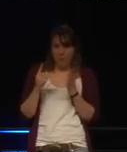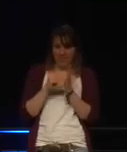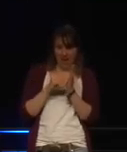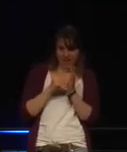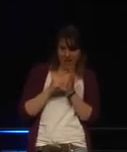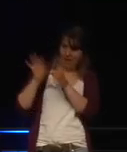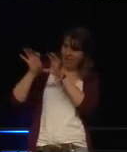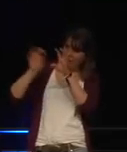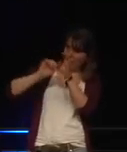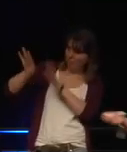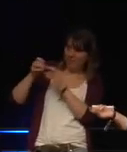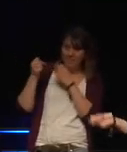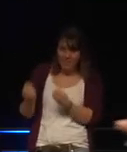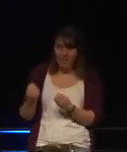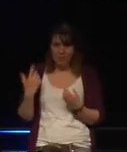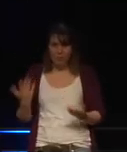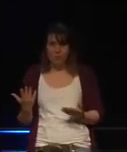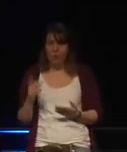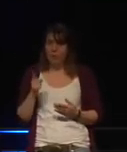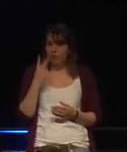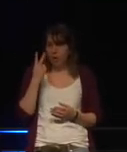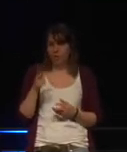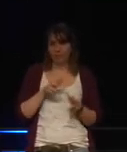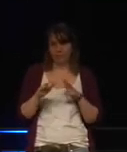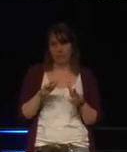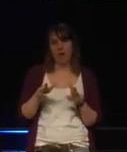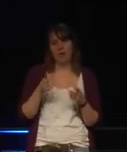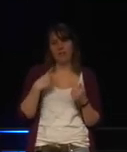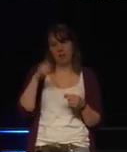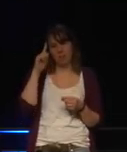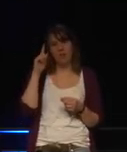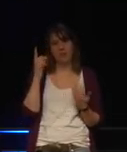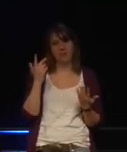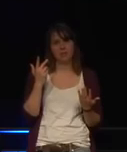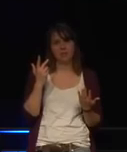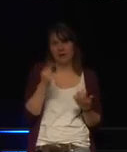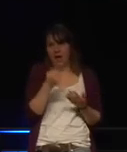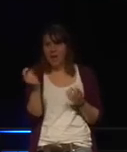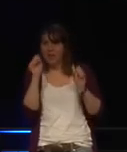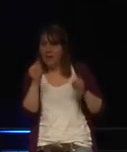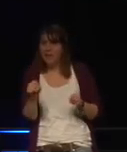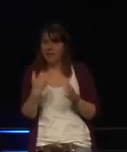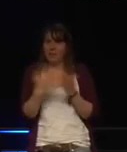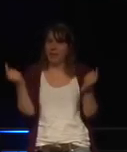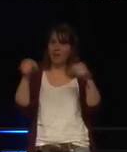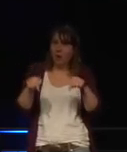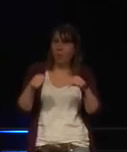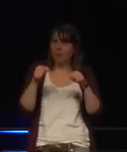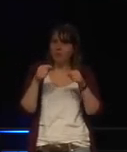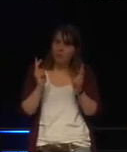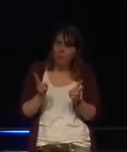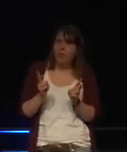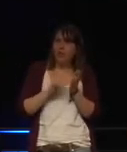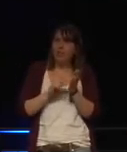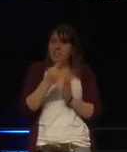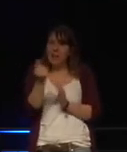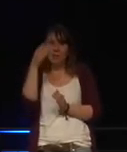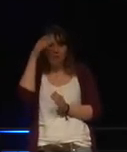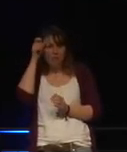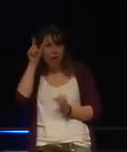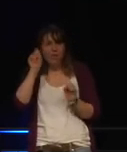Support open hardware, open software. Products where the data is stored locally is always better than in the